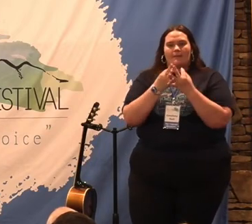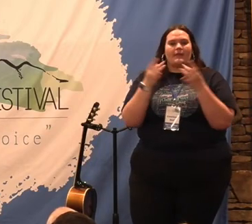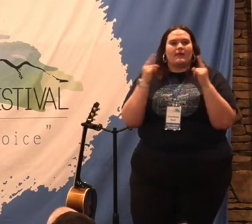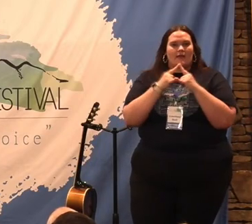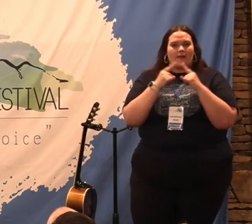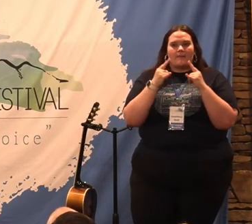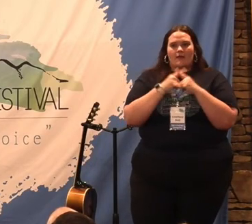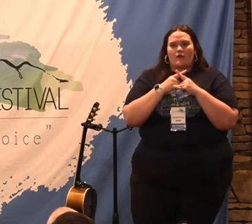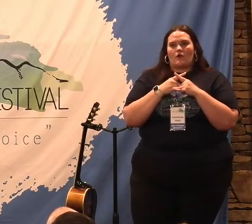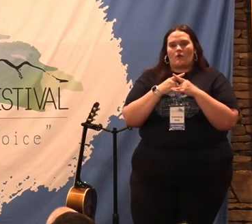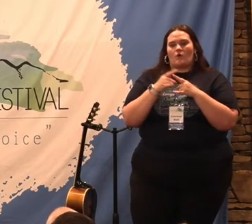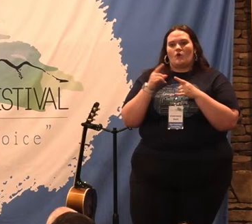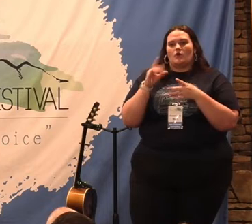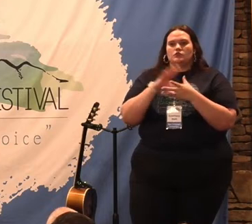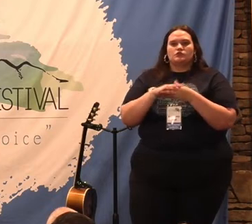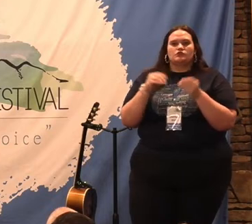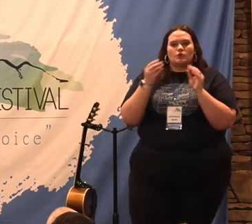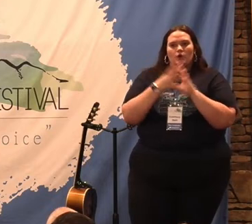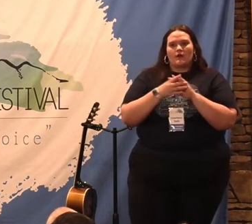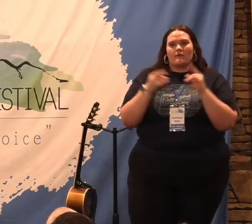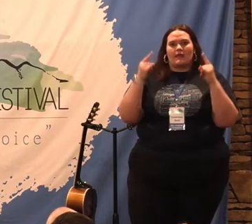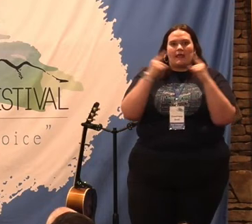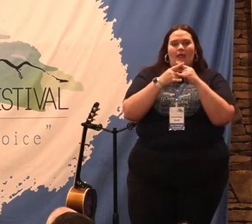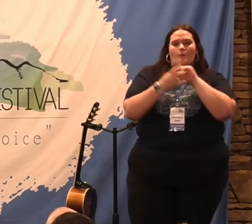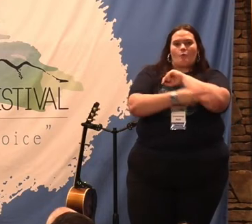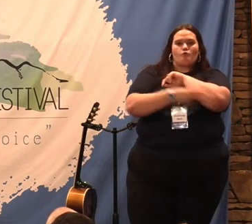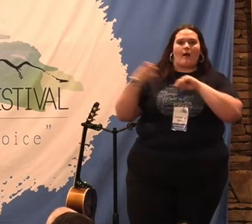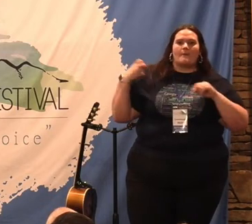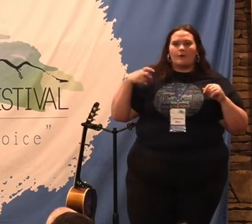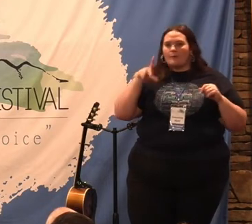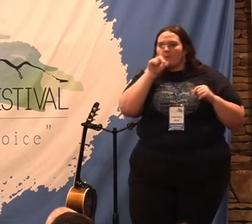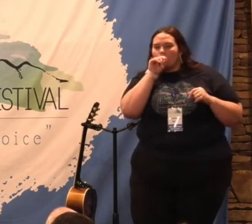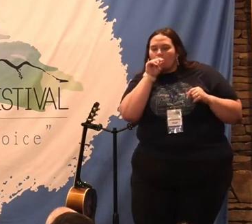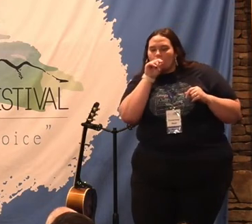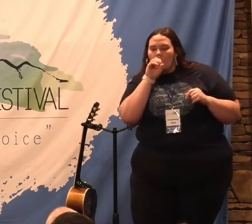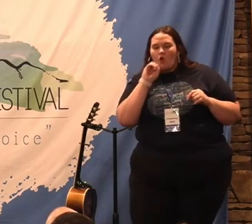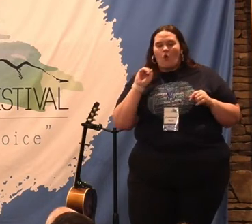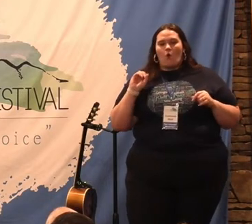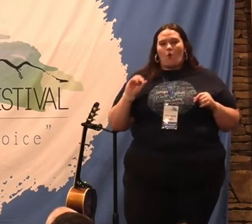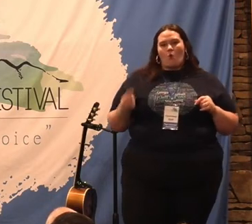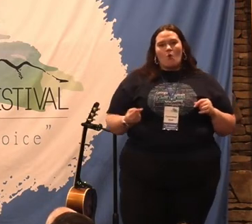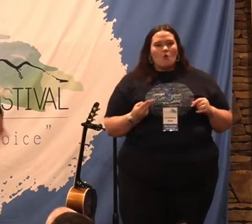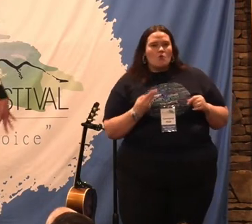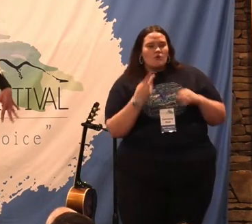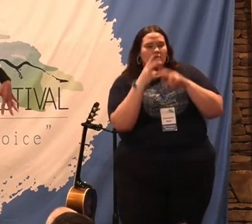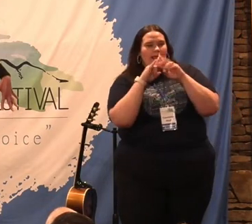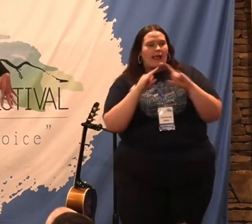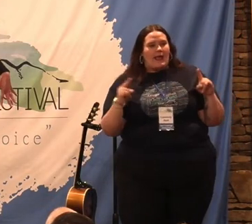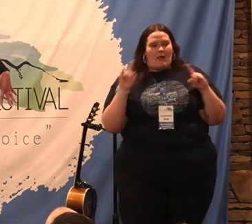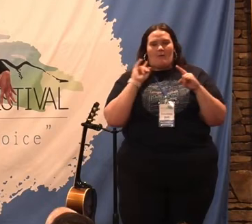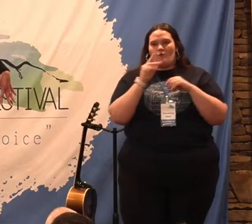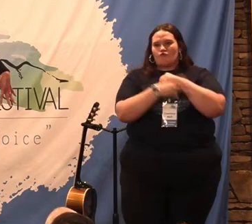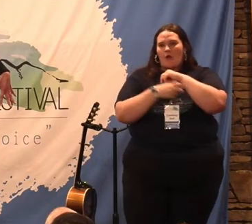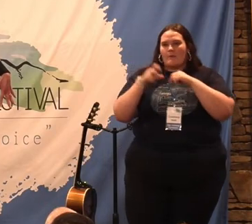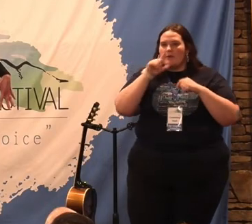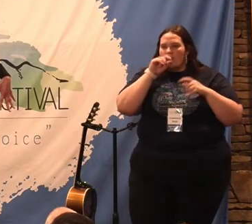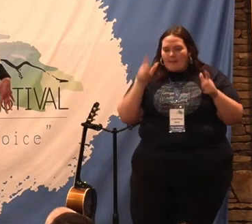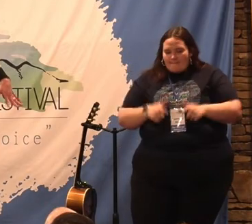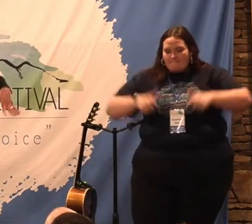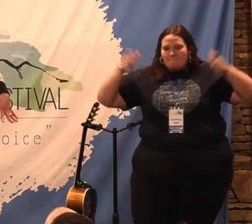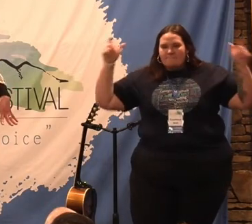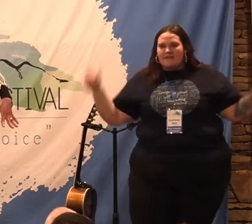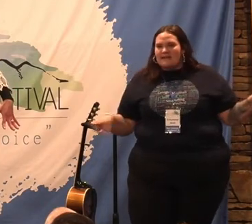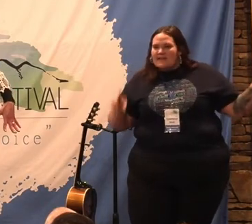of the camp robber bird. Oh, the camp robber bird, my uncle said. Oh, it's big as an